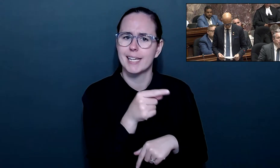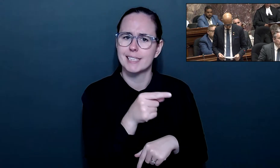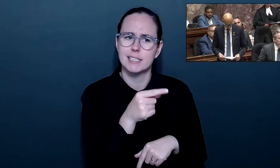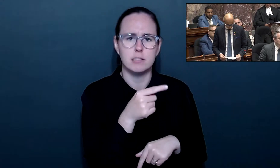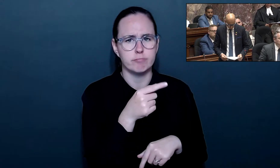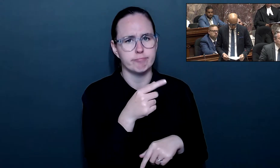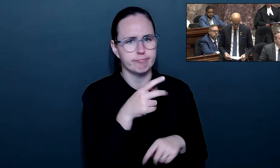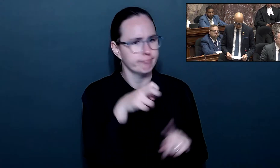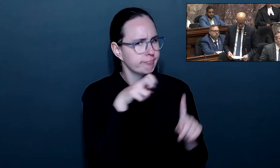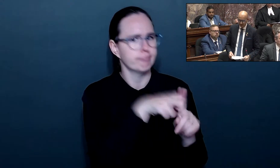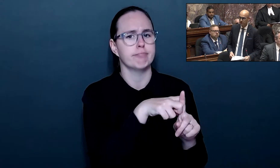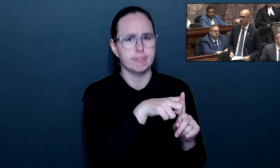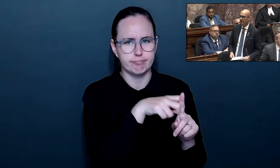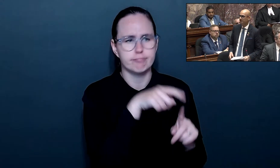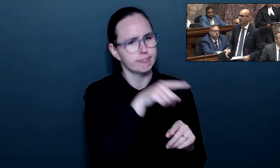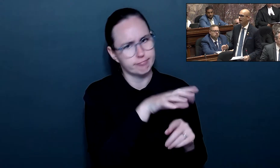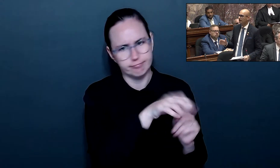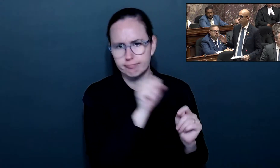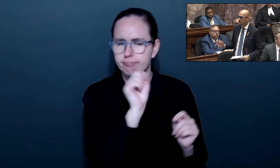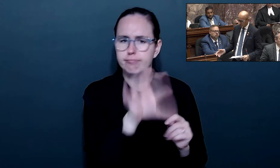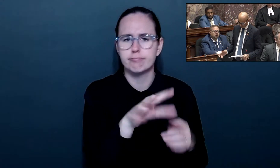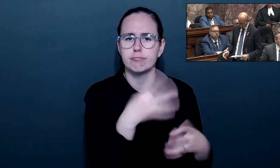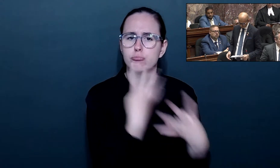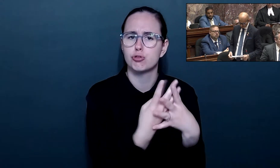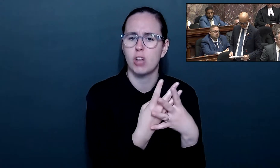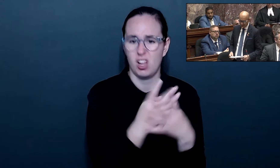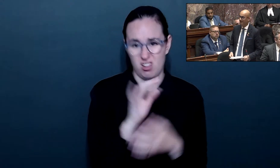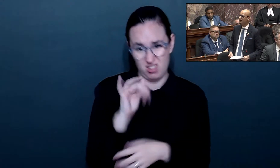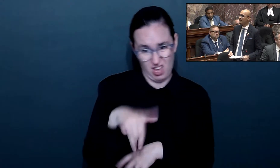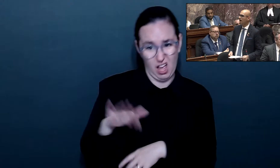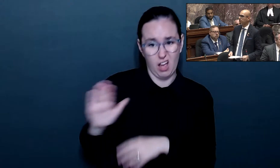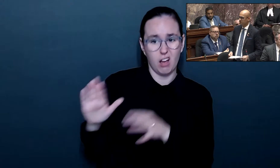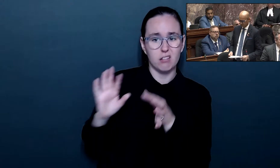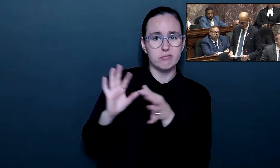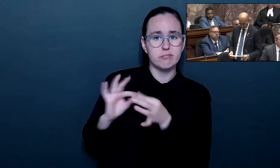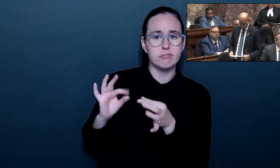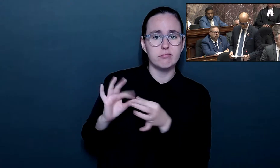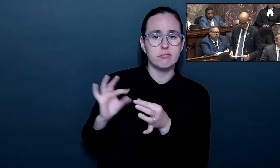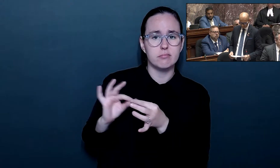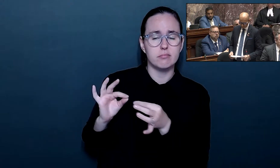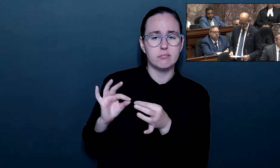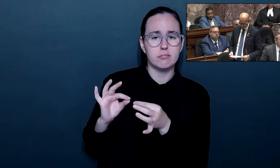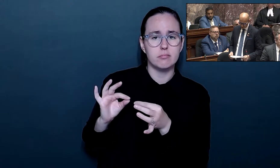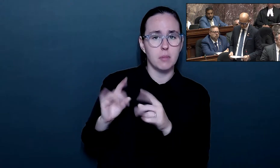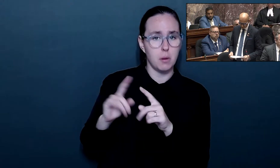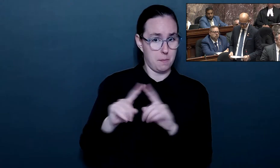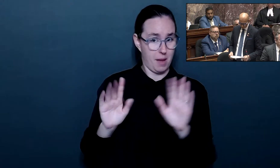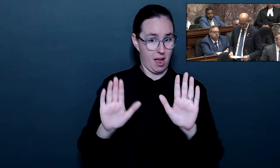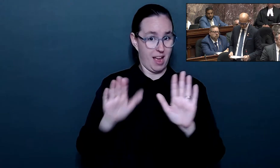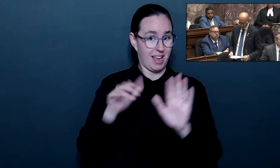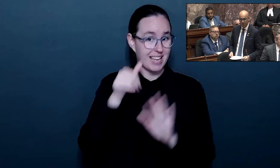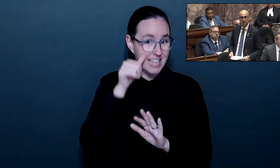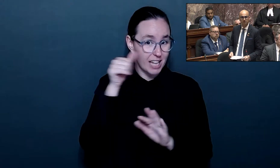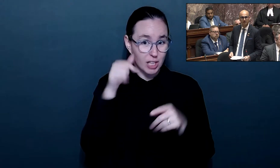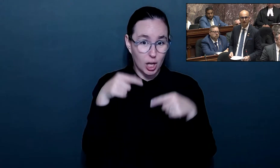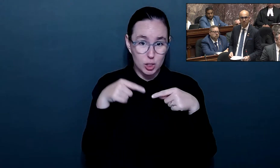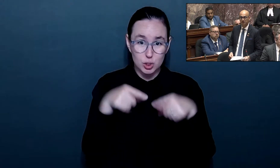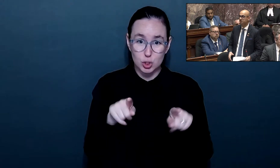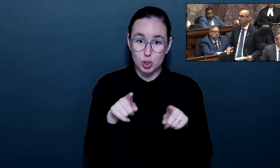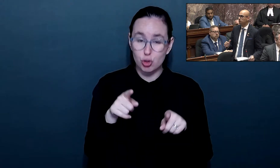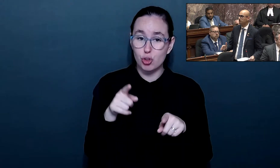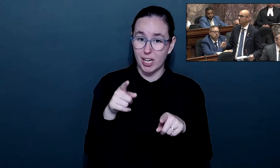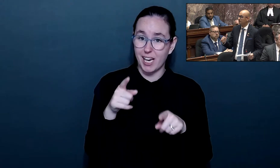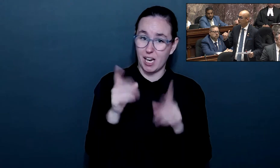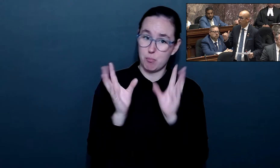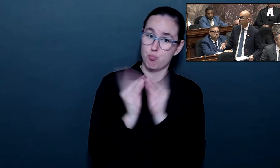Unquote. Yesterday, at a press conference and in the House, the Premier said that he didn't want to comment on the case